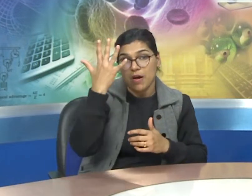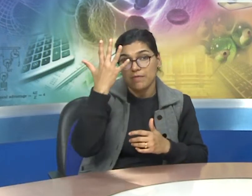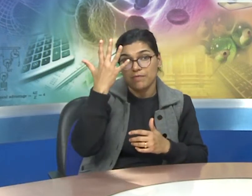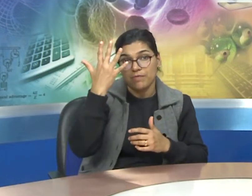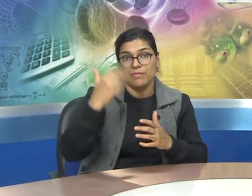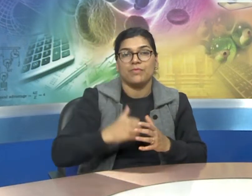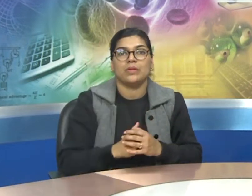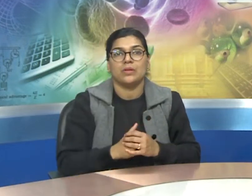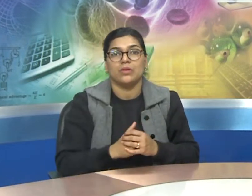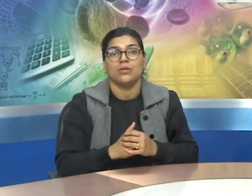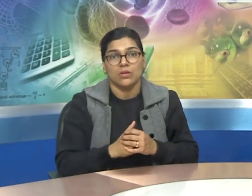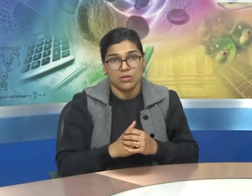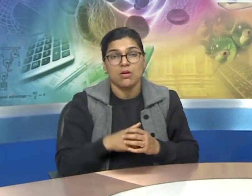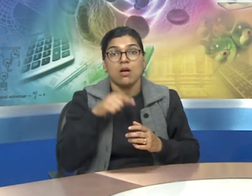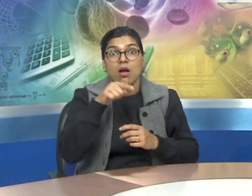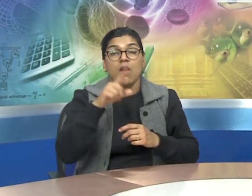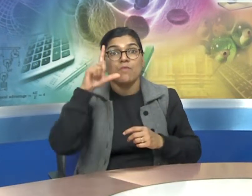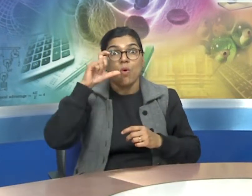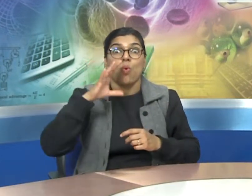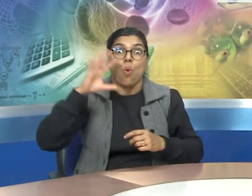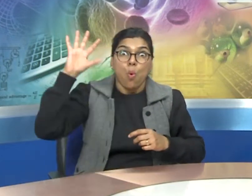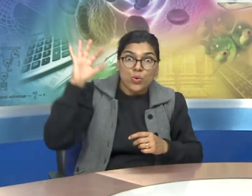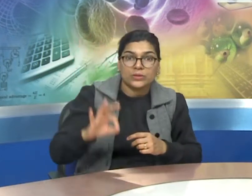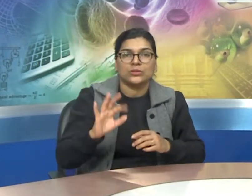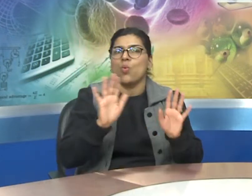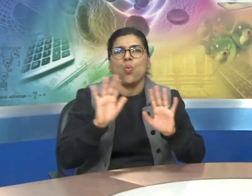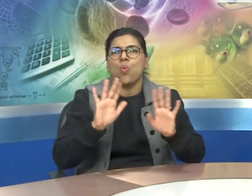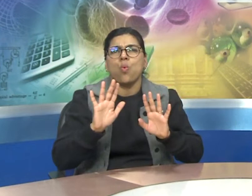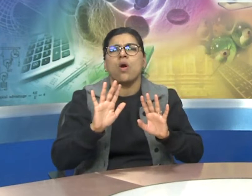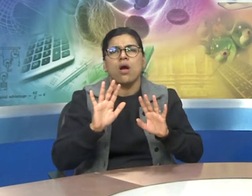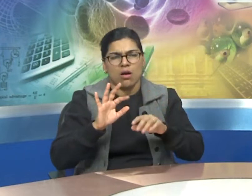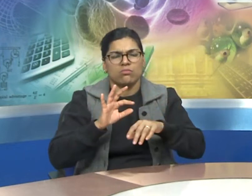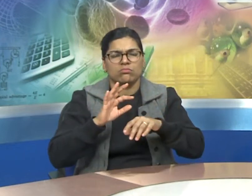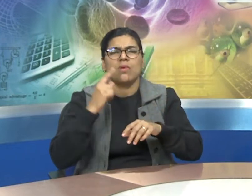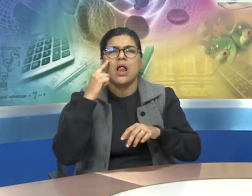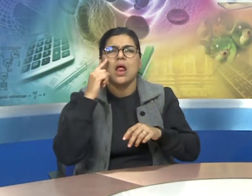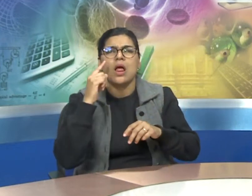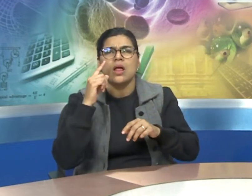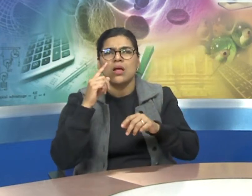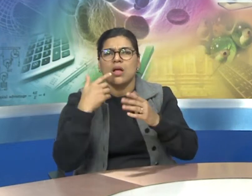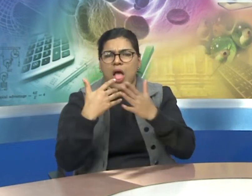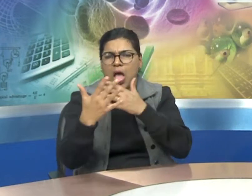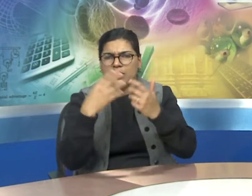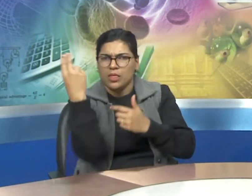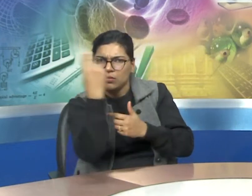And the fifth content selection is of inserting the clip art.